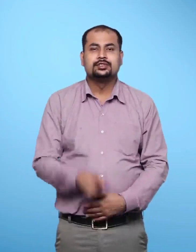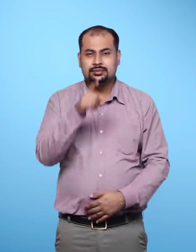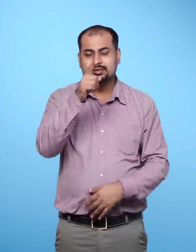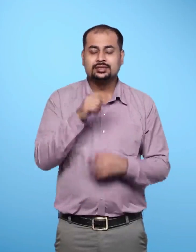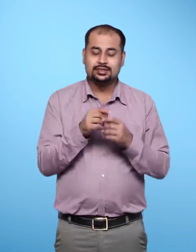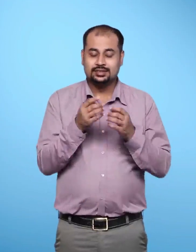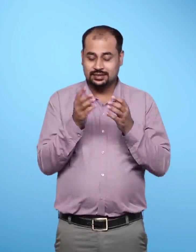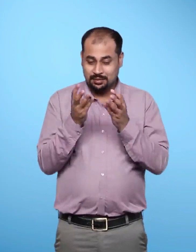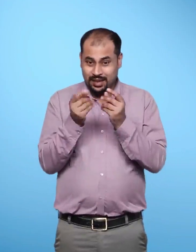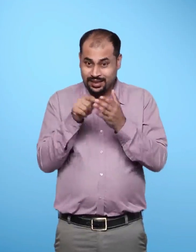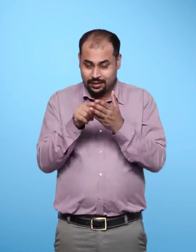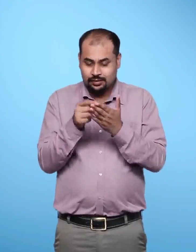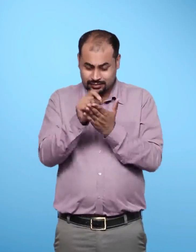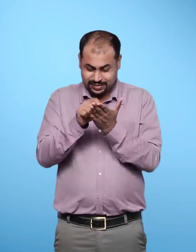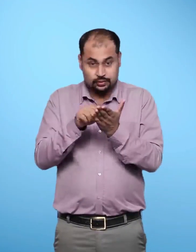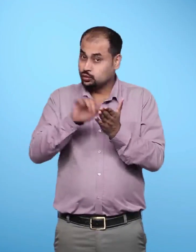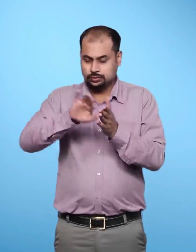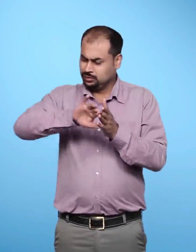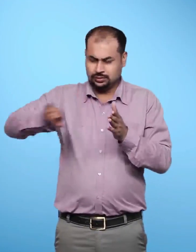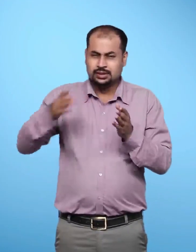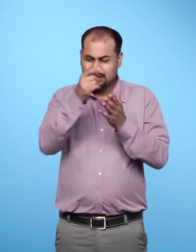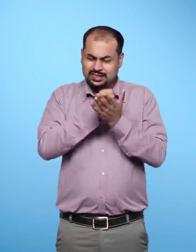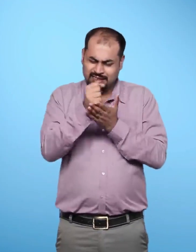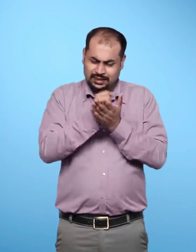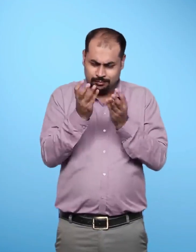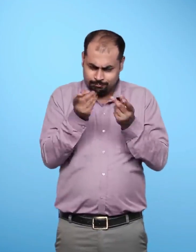Come on, try to do it without writing down.